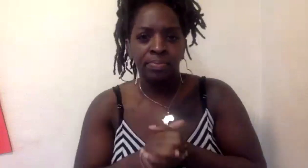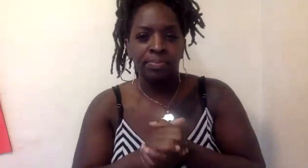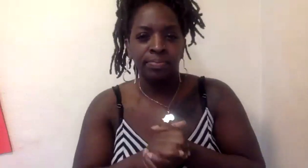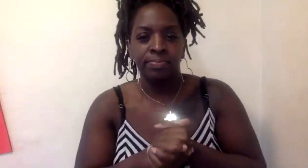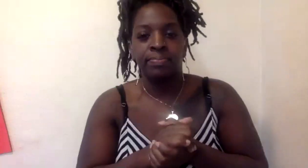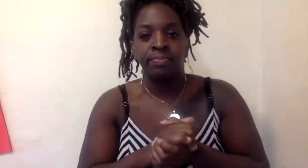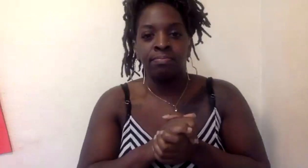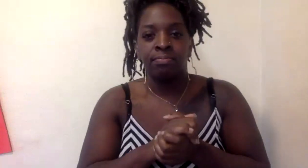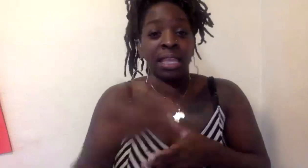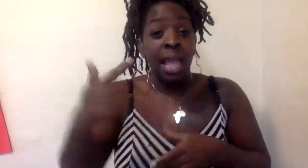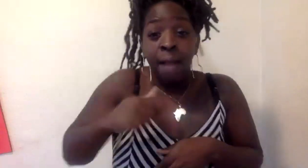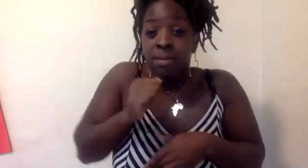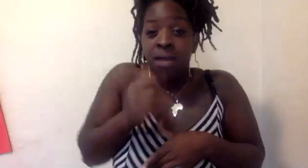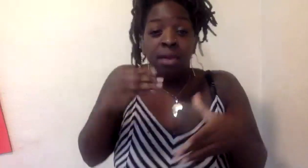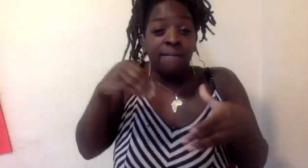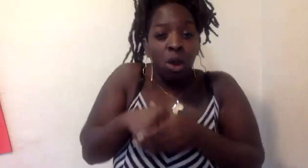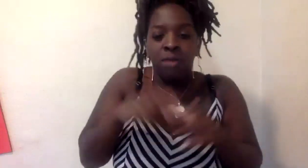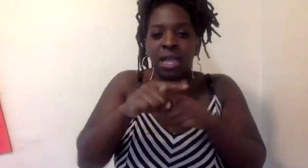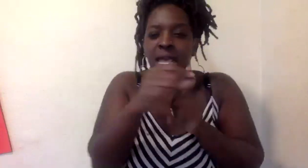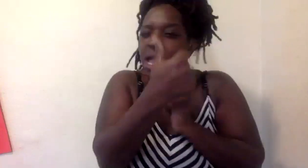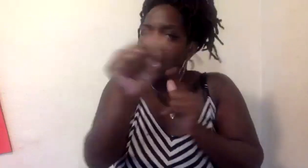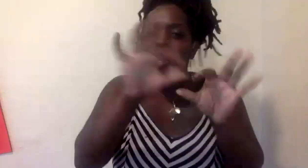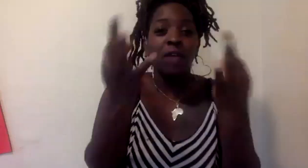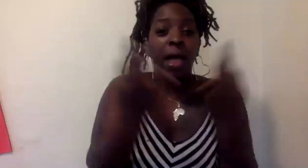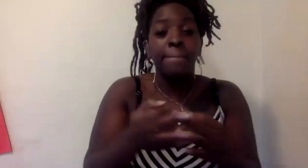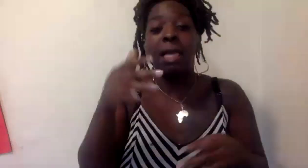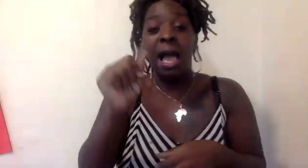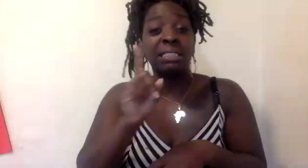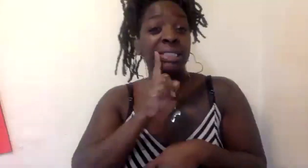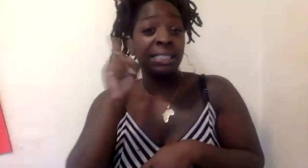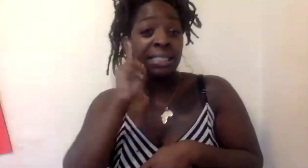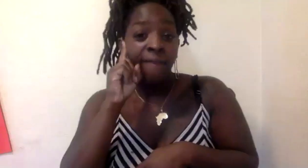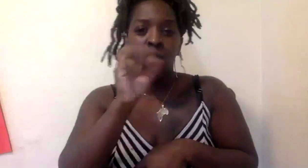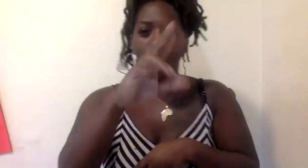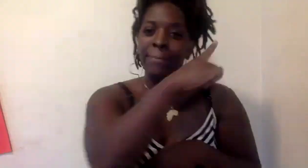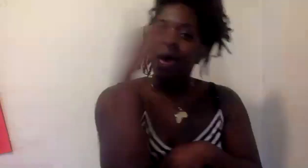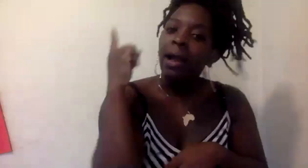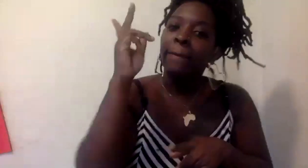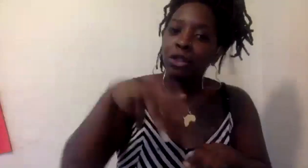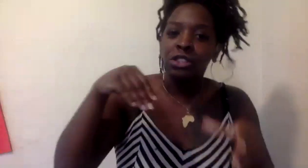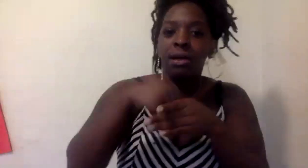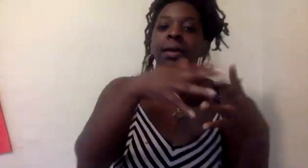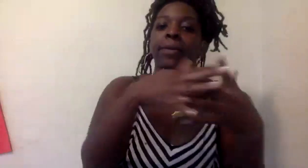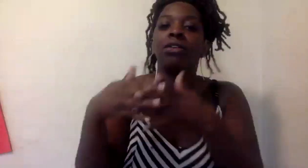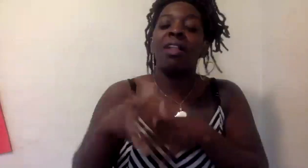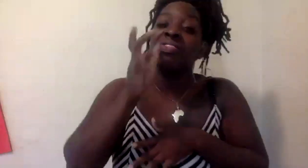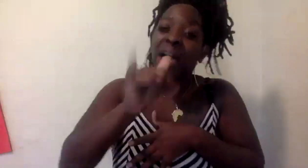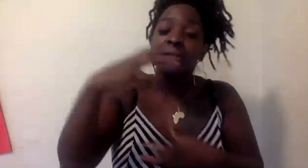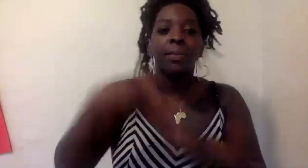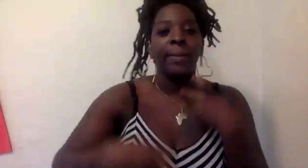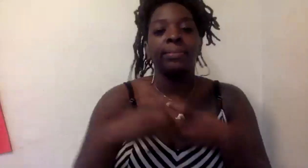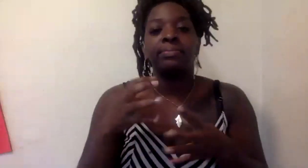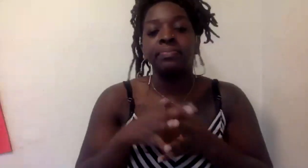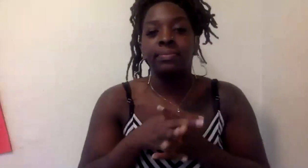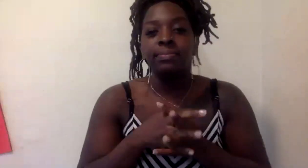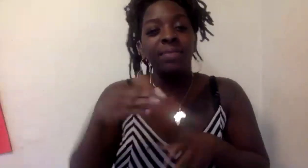than it is in the hearing community. And why is that? I'm not a part of any family as a deaf person or a